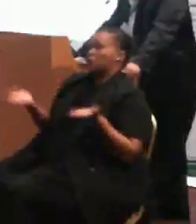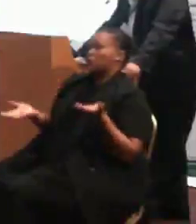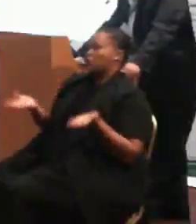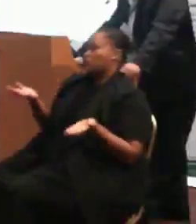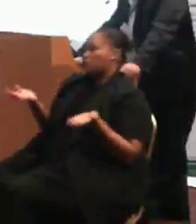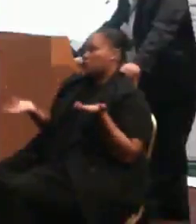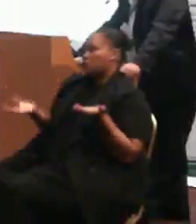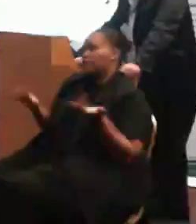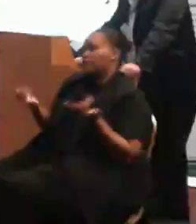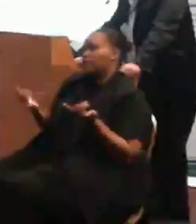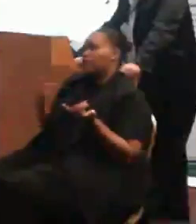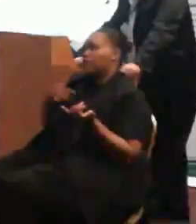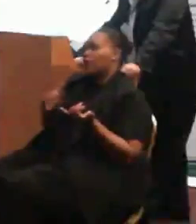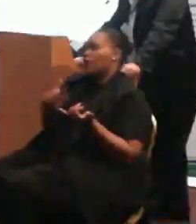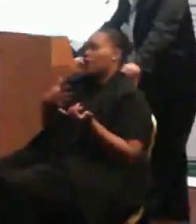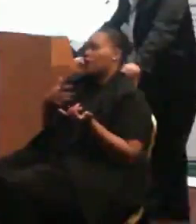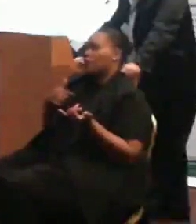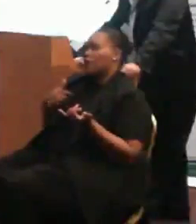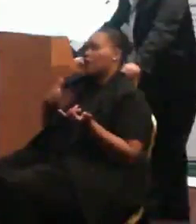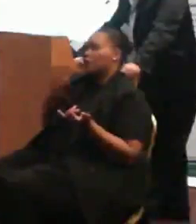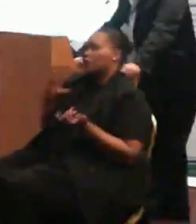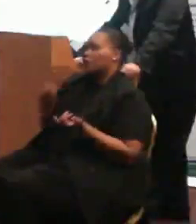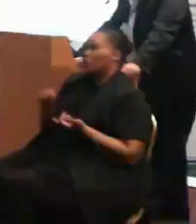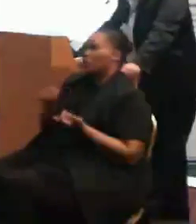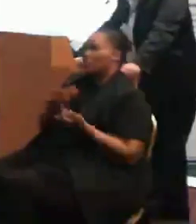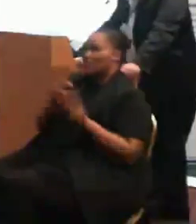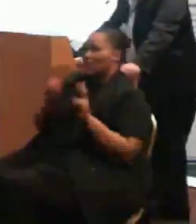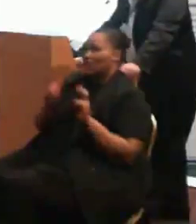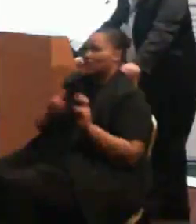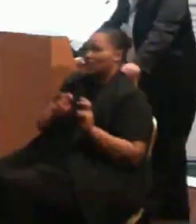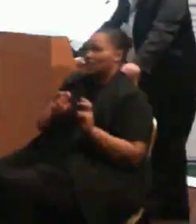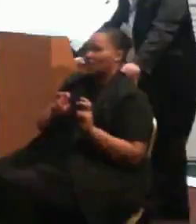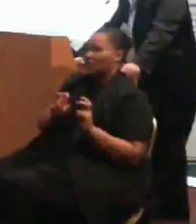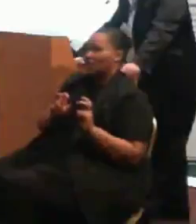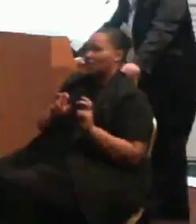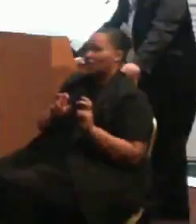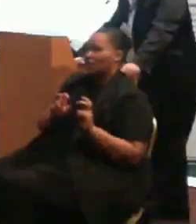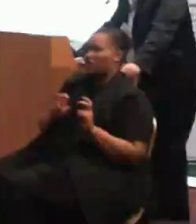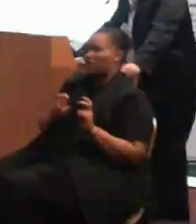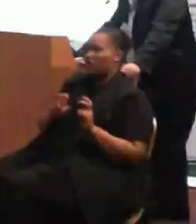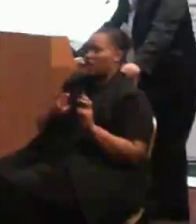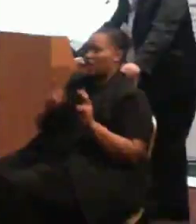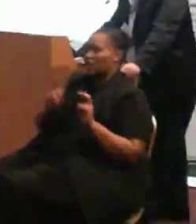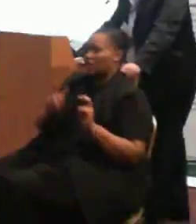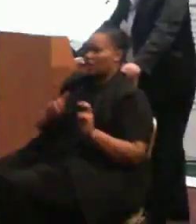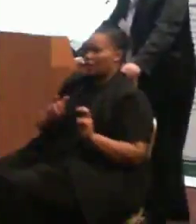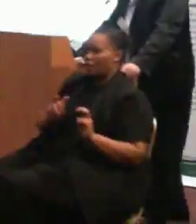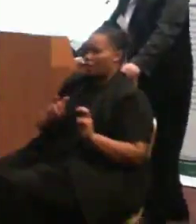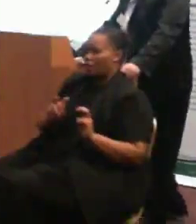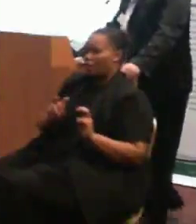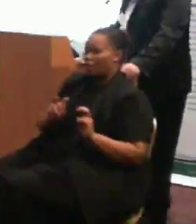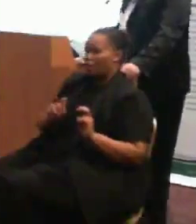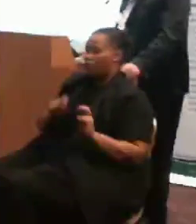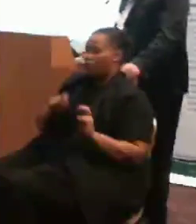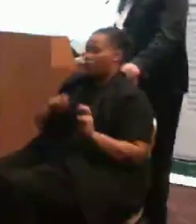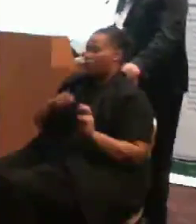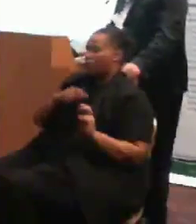And I want to ask, if I was an electricity producer, would I get these lavish increases that Eskom has got over the last 10 years?